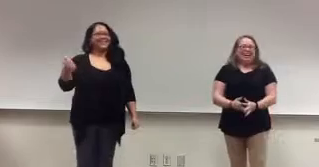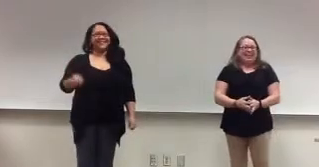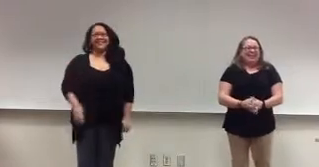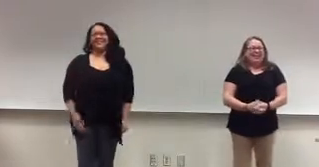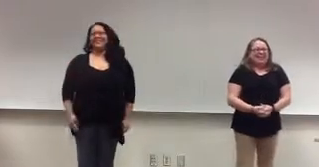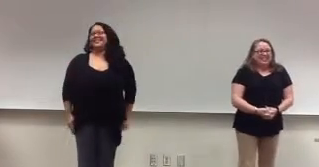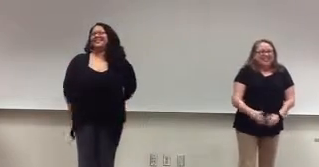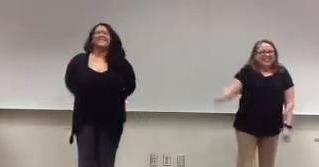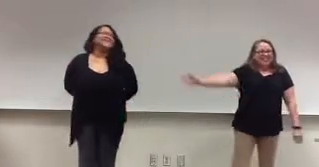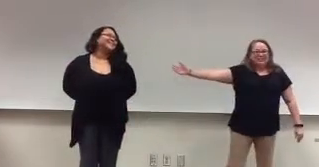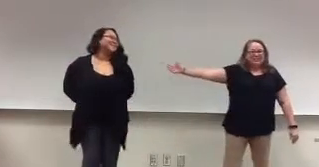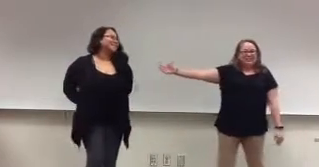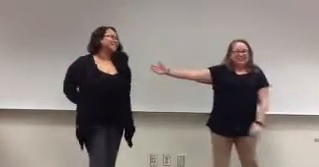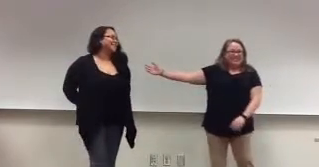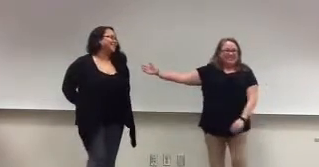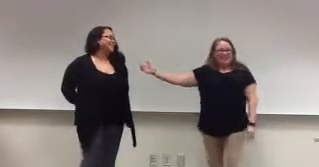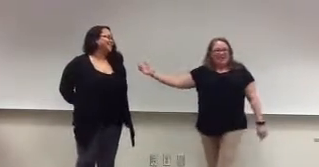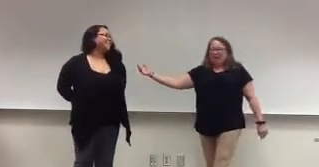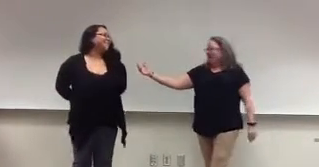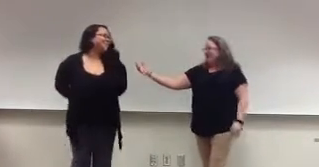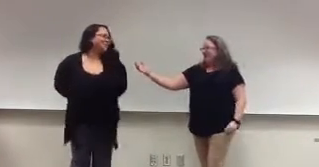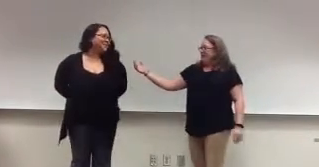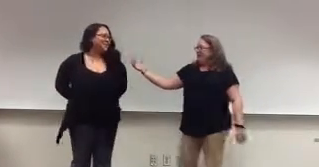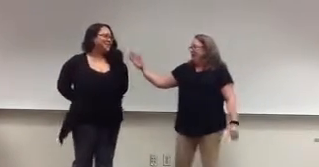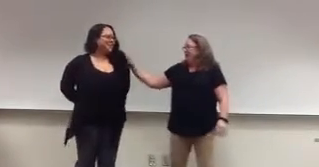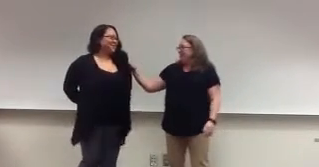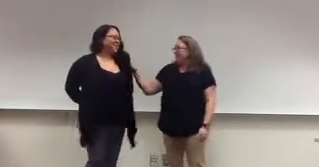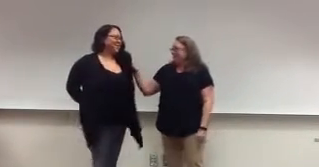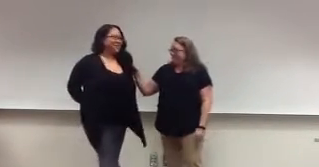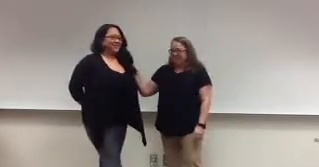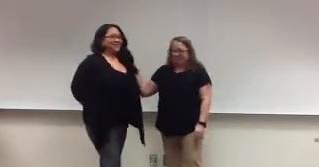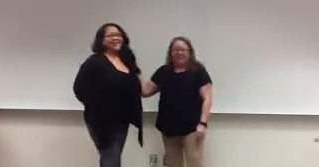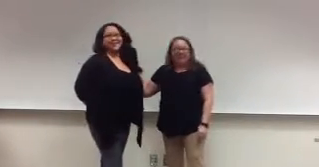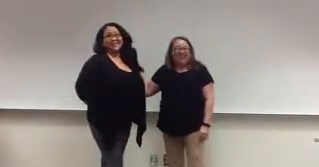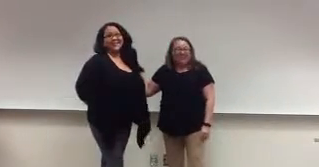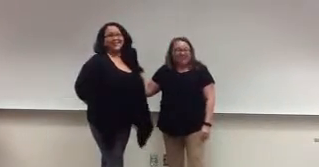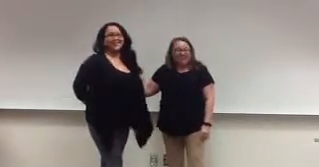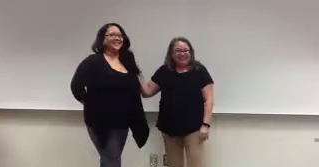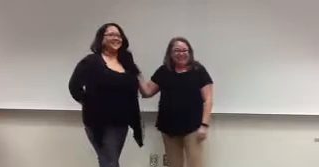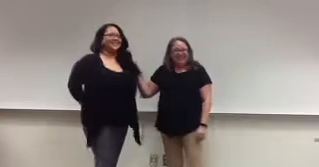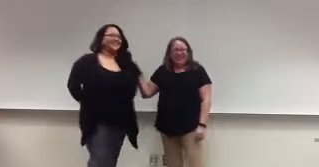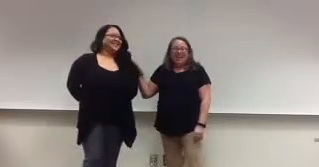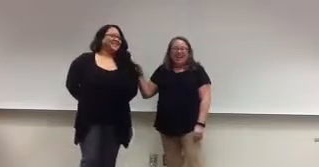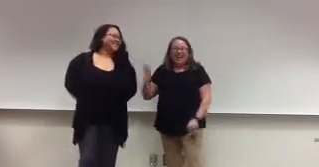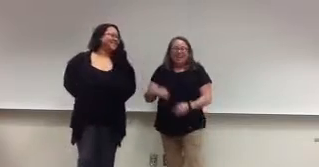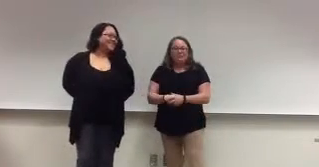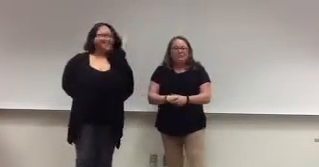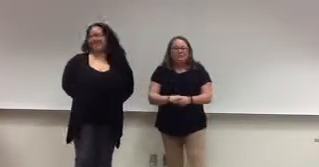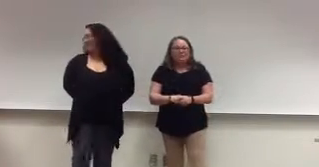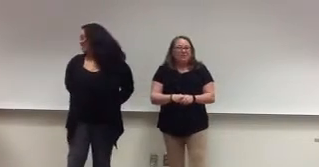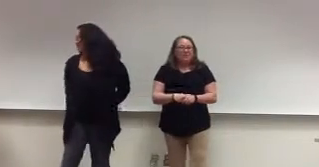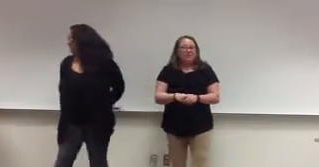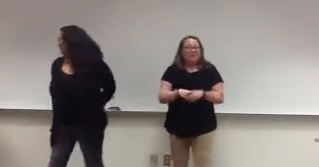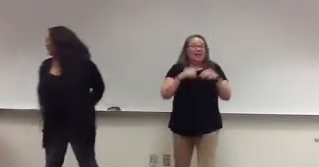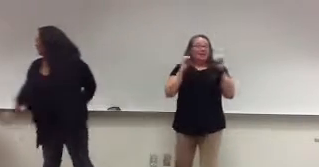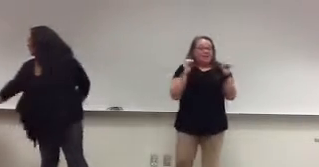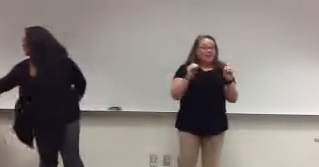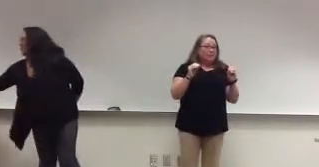Hi, I'm Eileen, and this is my assistant and co-student here, Ashley. And we are both going to give you a